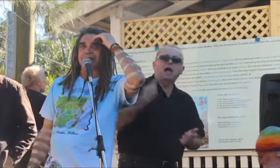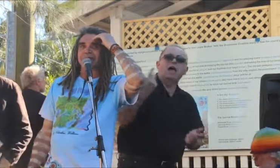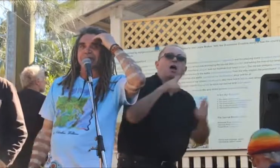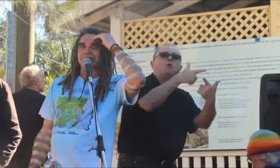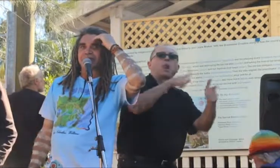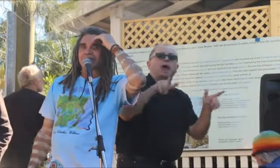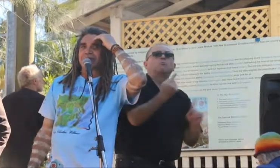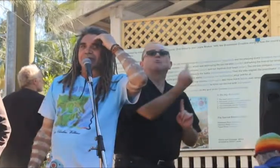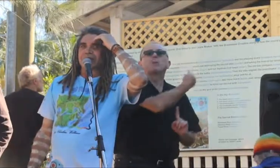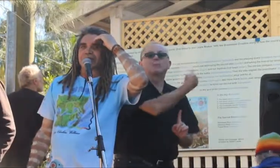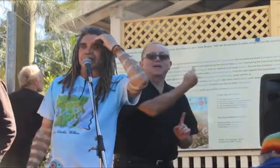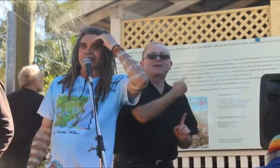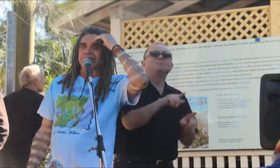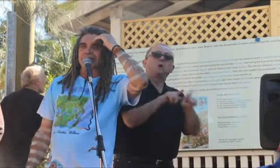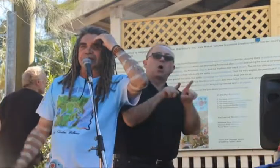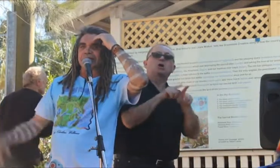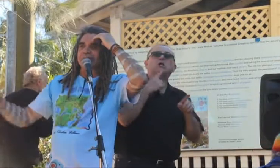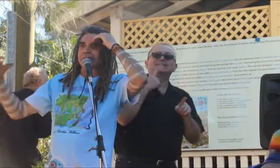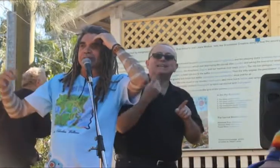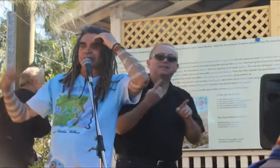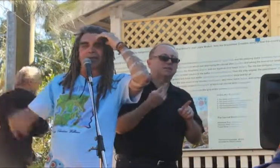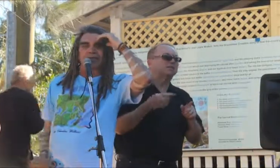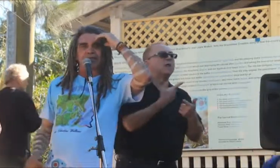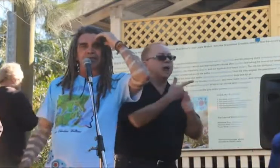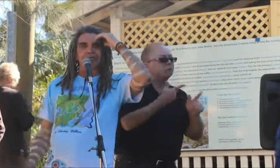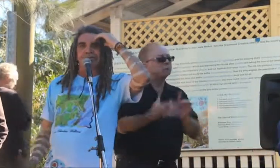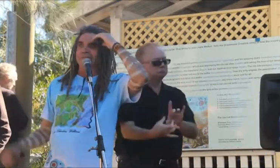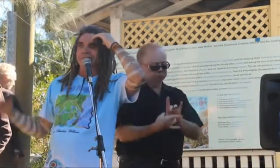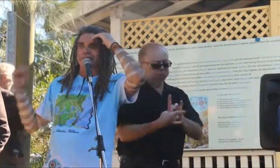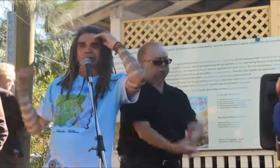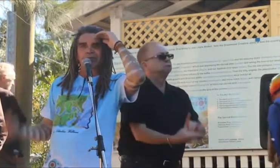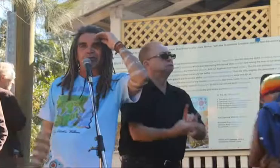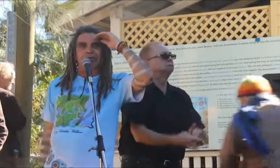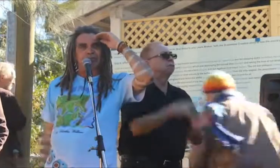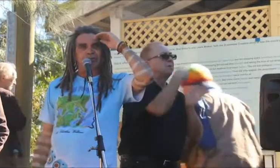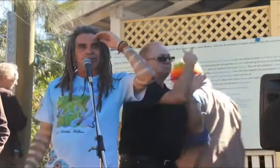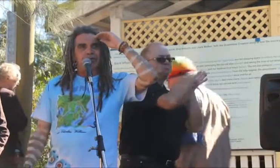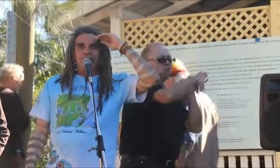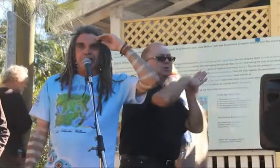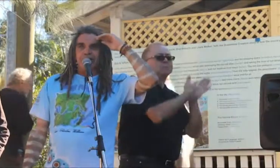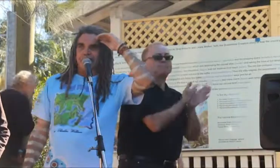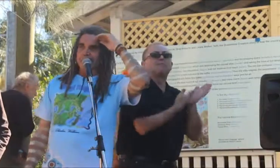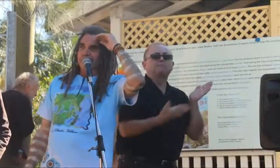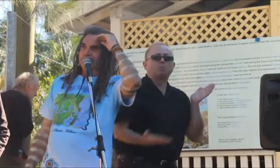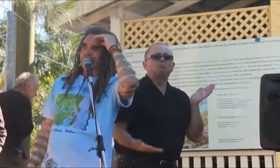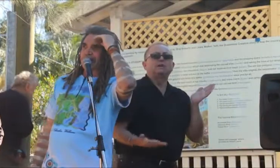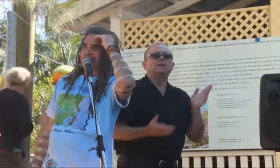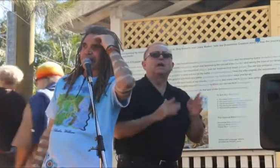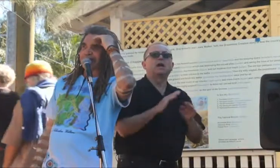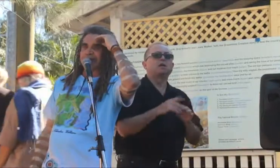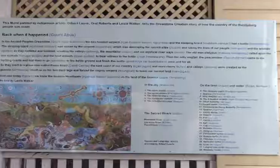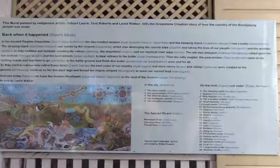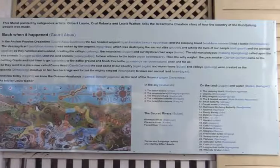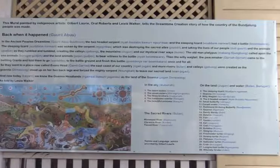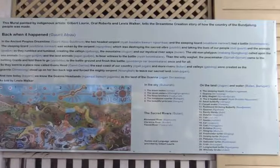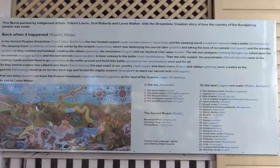So, like I said, the language is a connection to our land. Once you read the story of the sign,